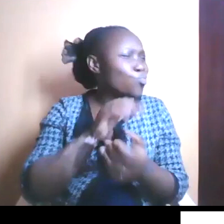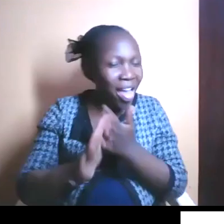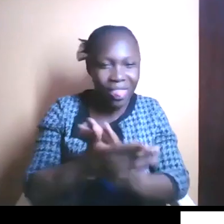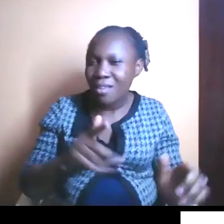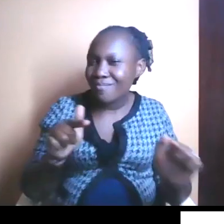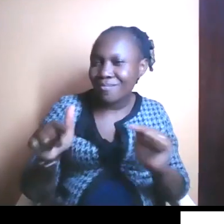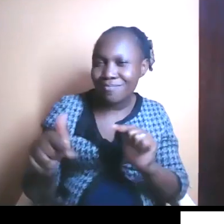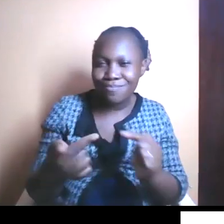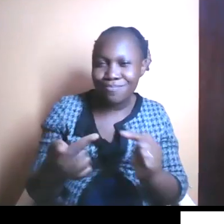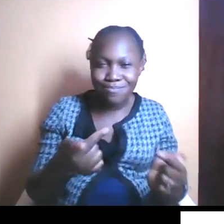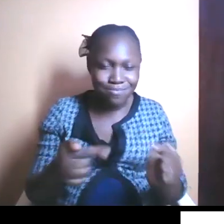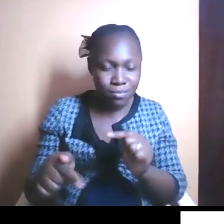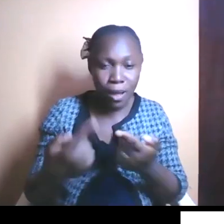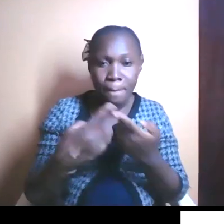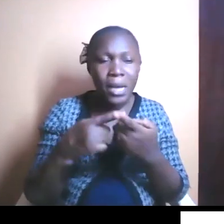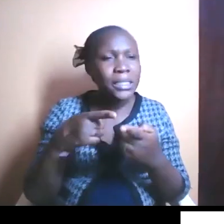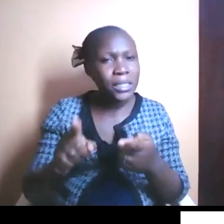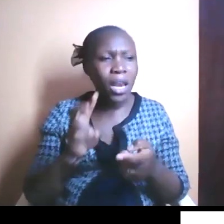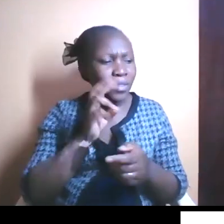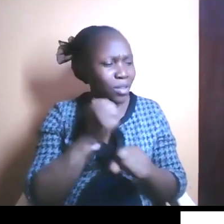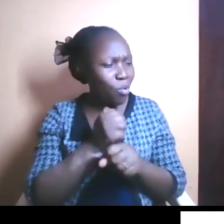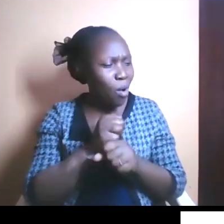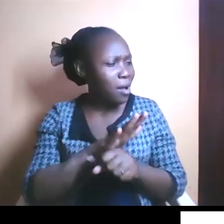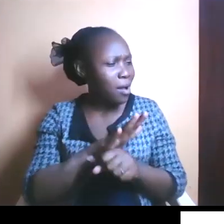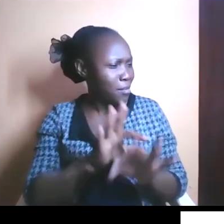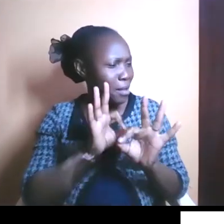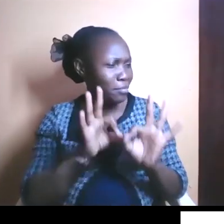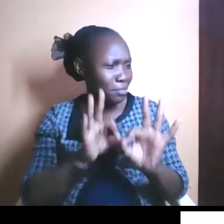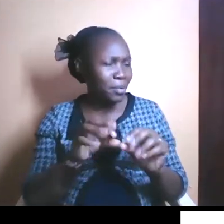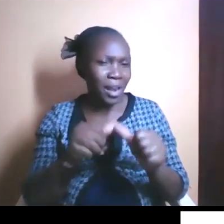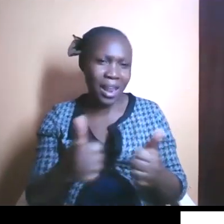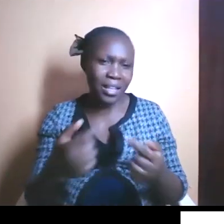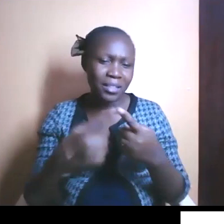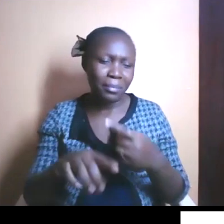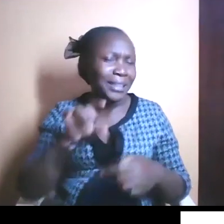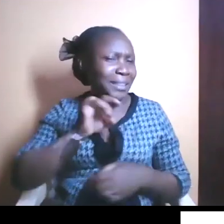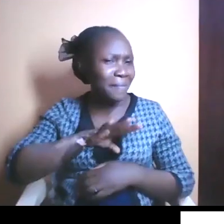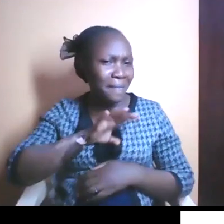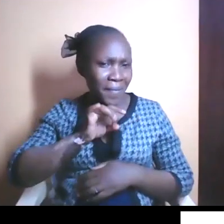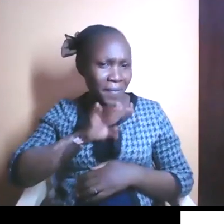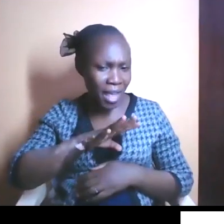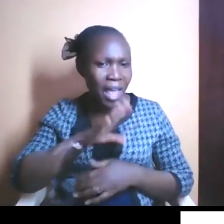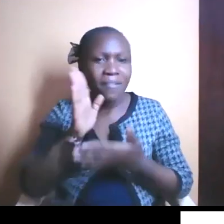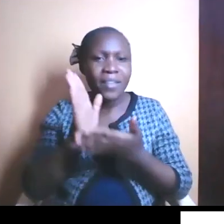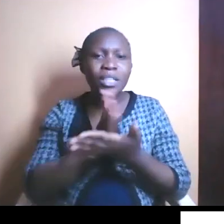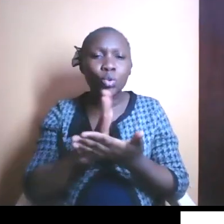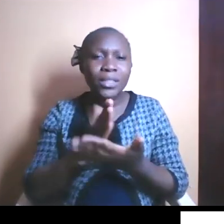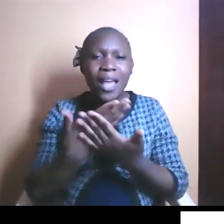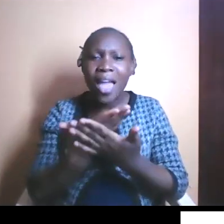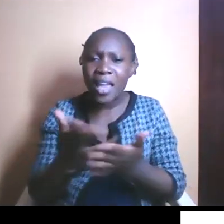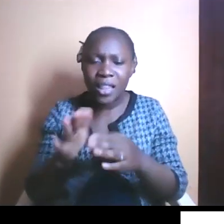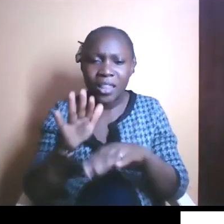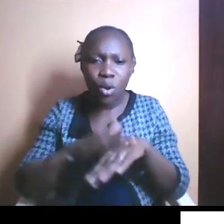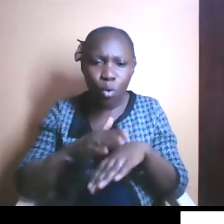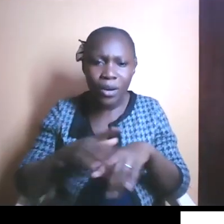lot and brought in changes in the office. She's very frightened and even sharing any good thing in her life because of